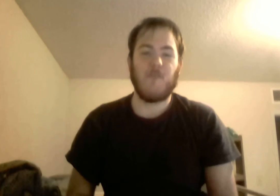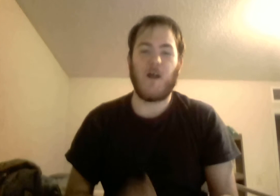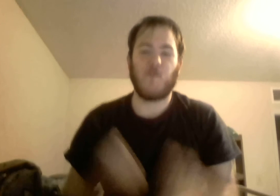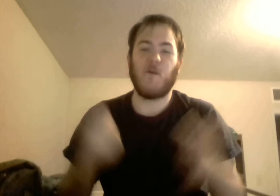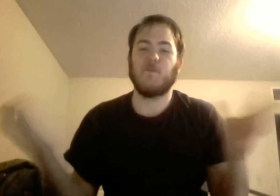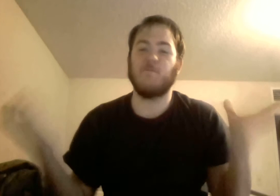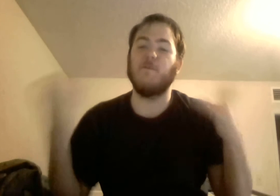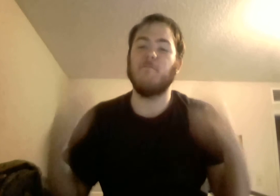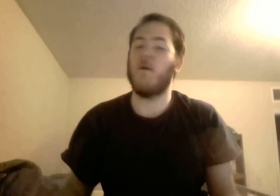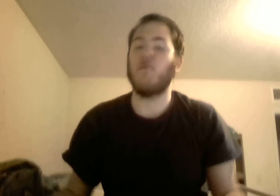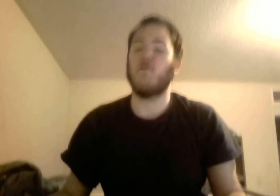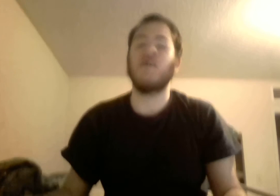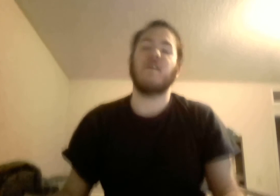How Long the Pre Butthole Gang.